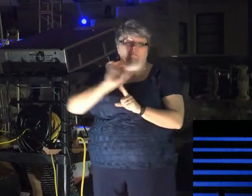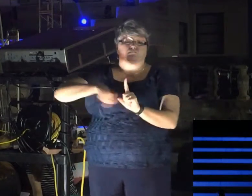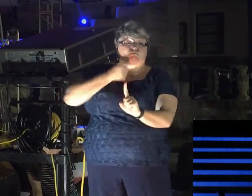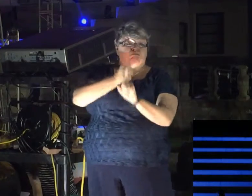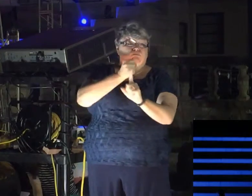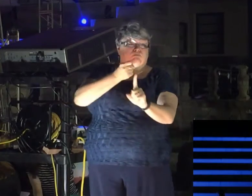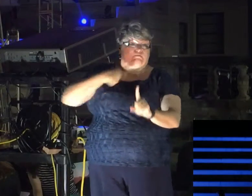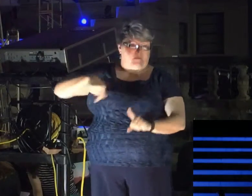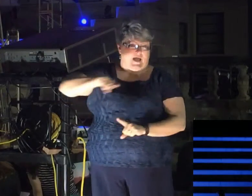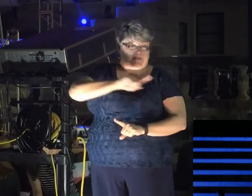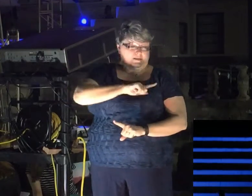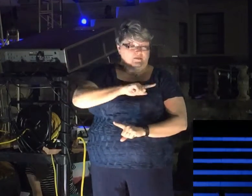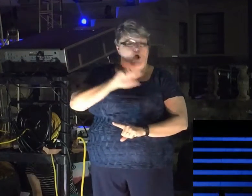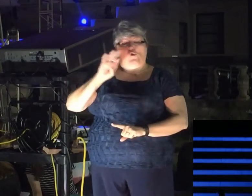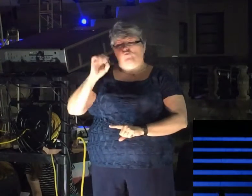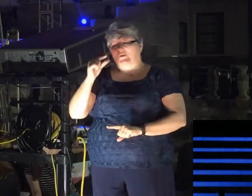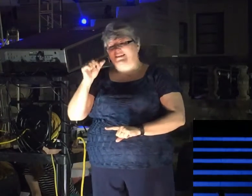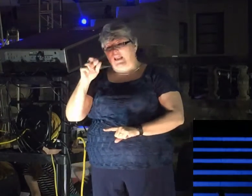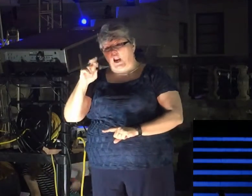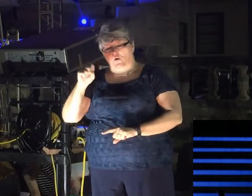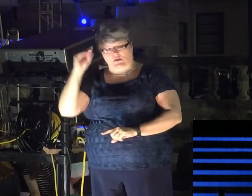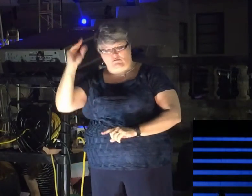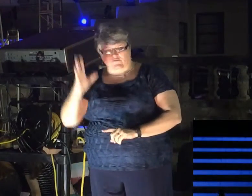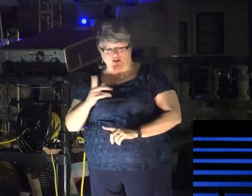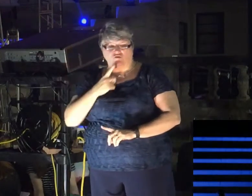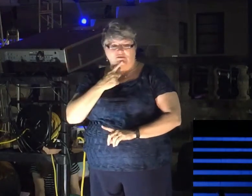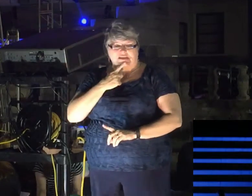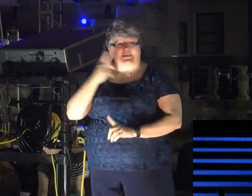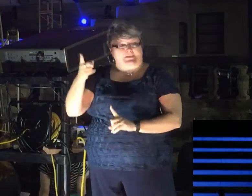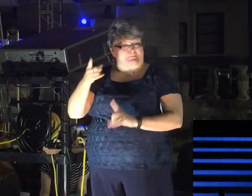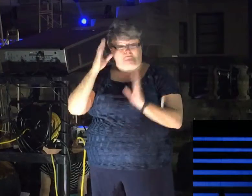And the reality is it's impacting us. So Regnerus'